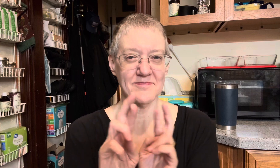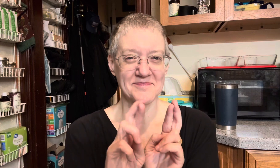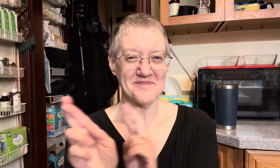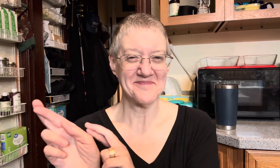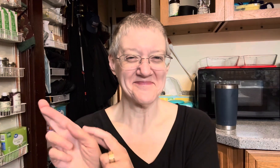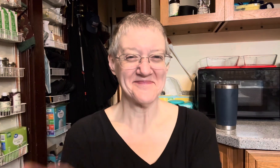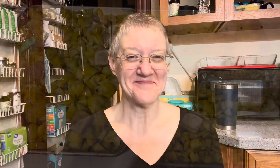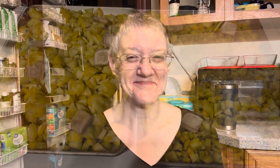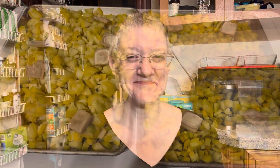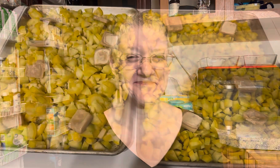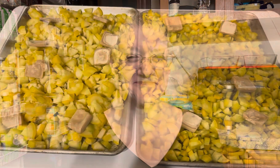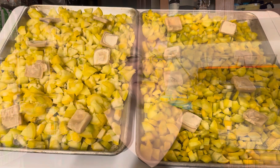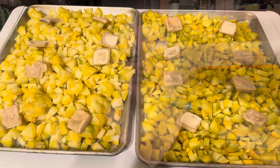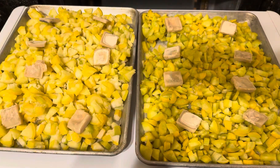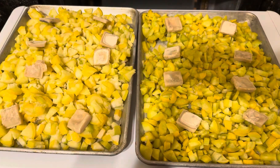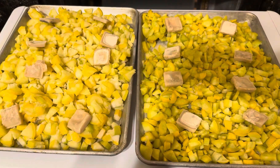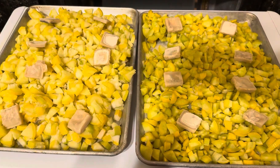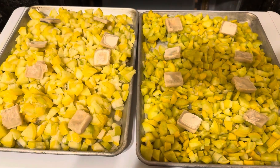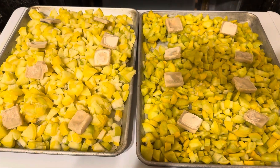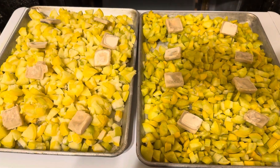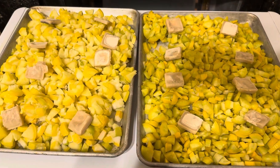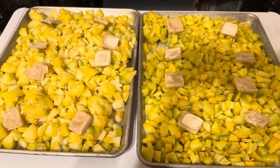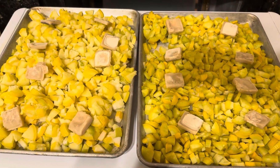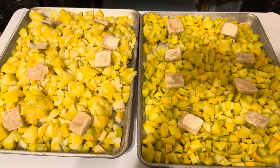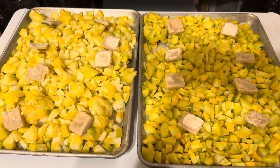in cubes and ready to go.